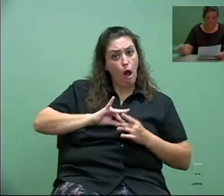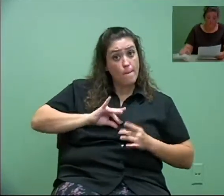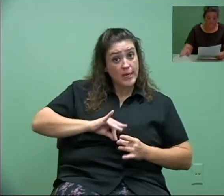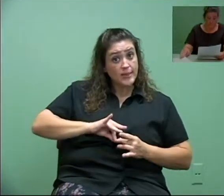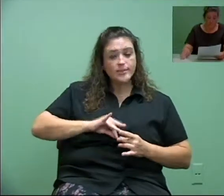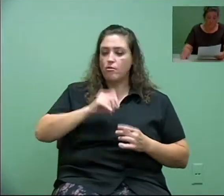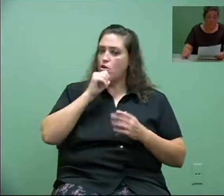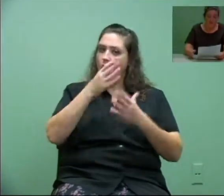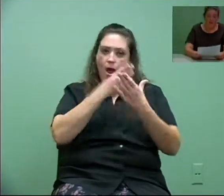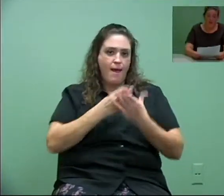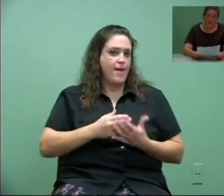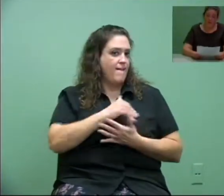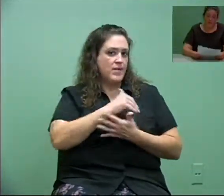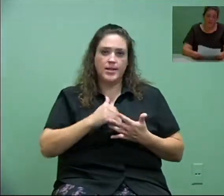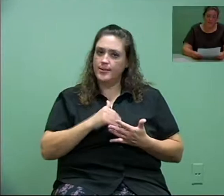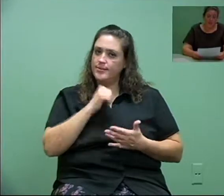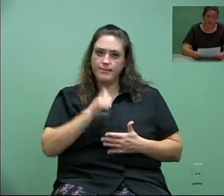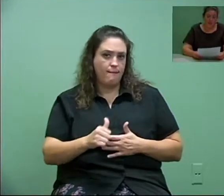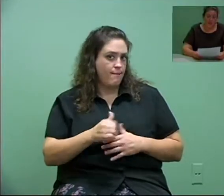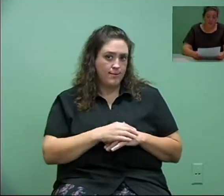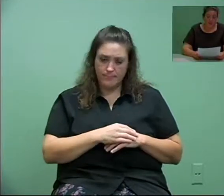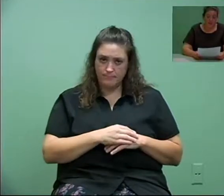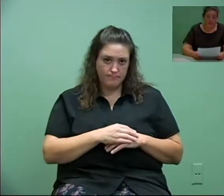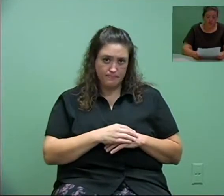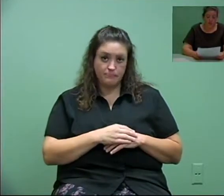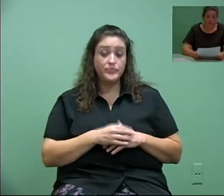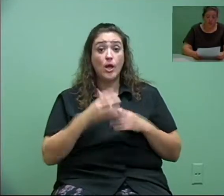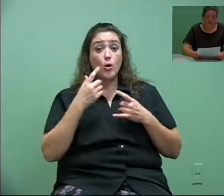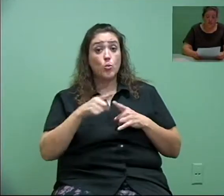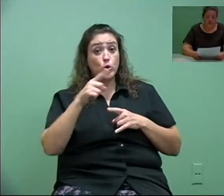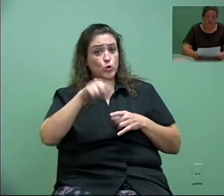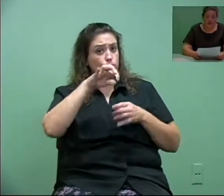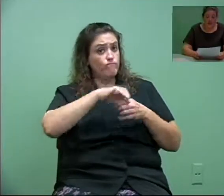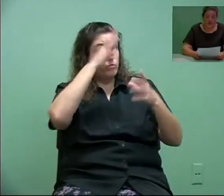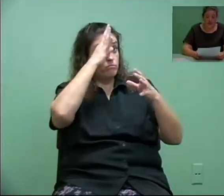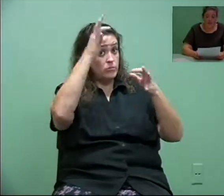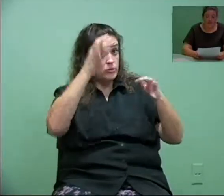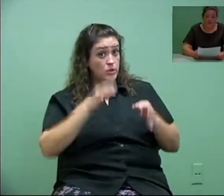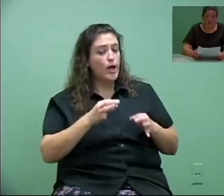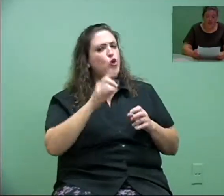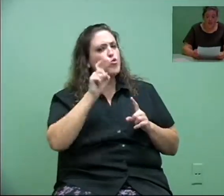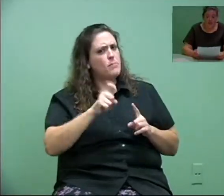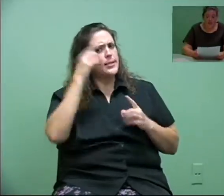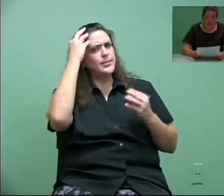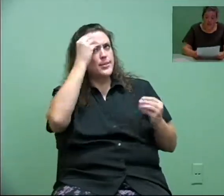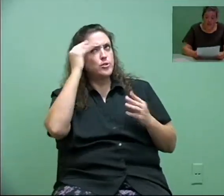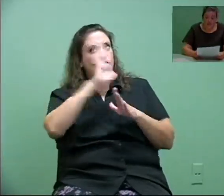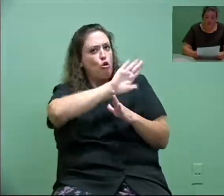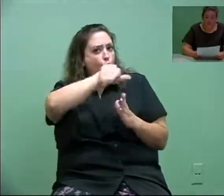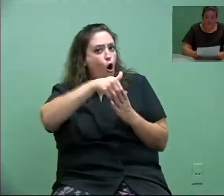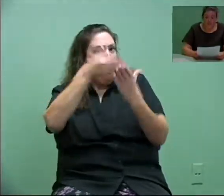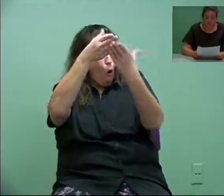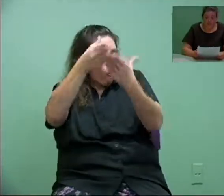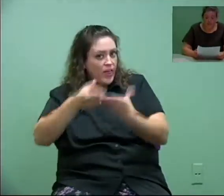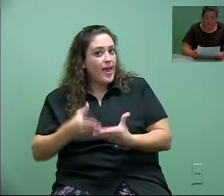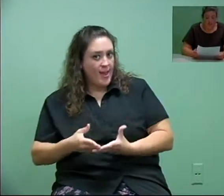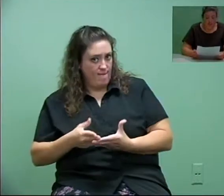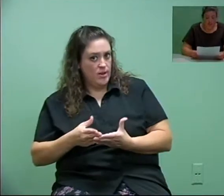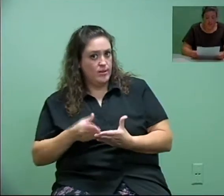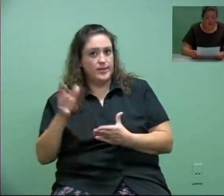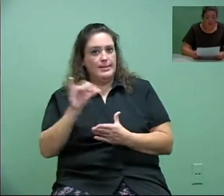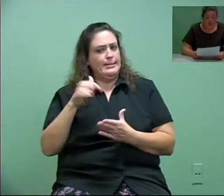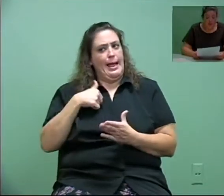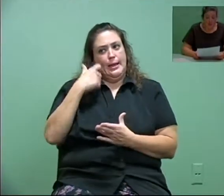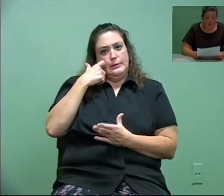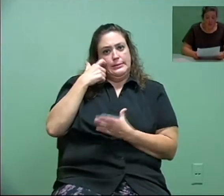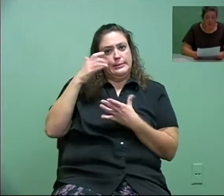evidence. In reaching a verdict, consider all the evidence I have defined as I have defined it